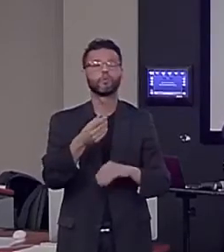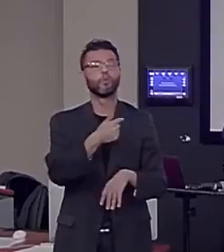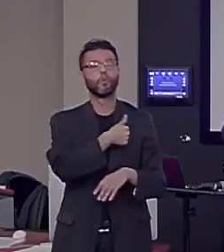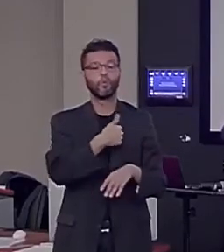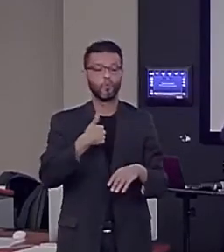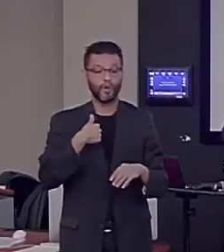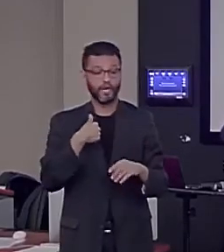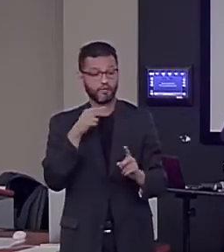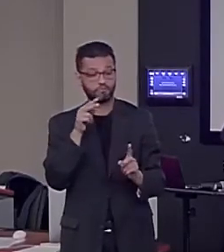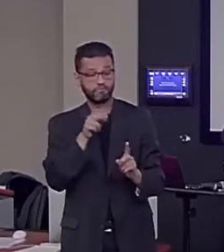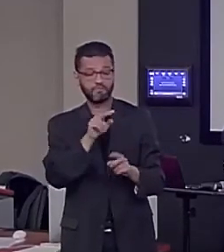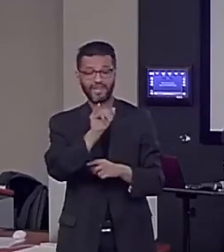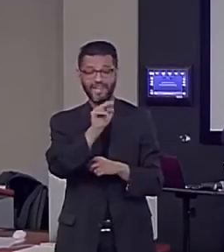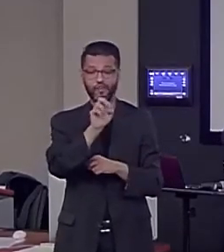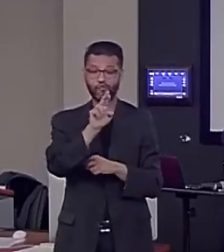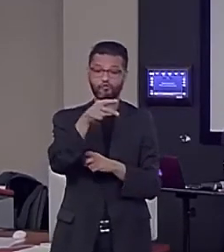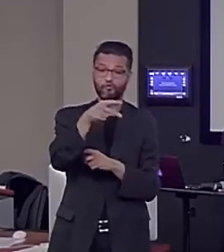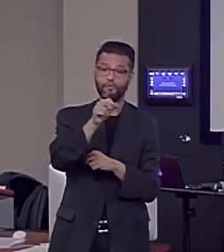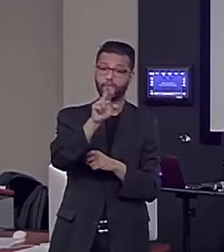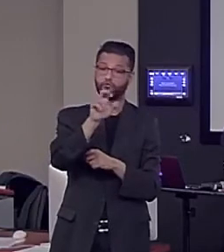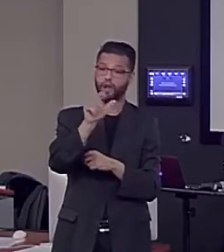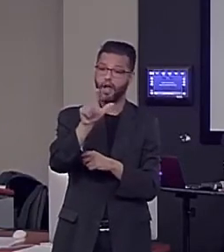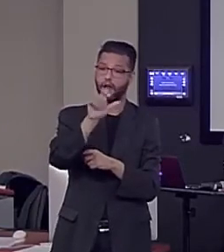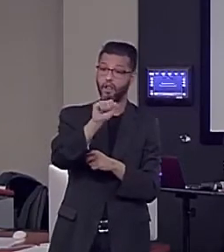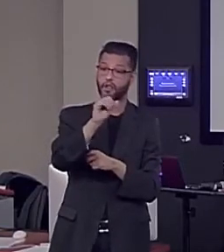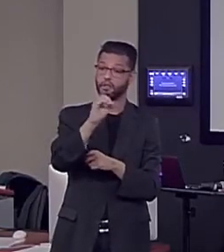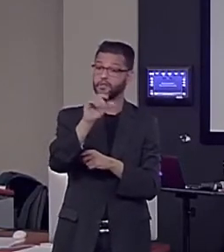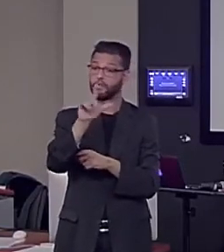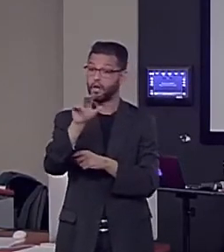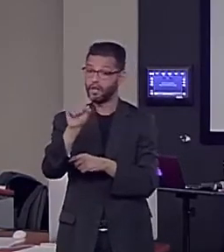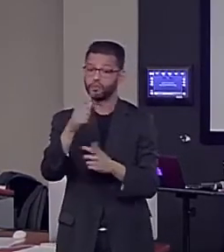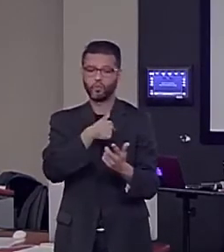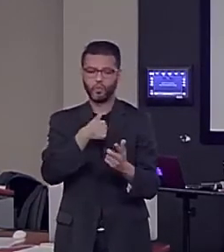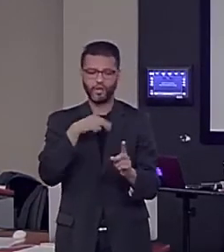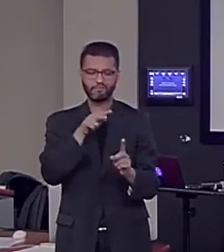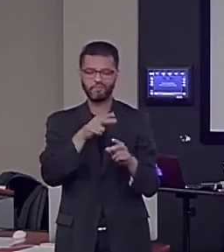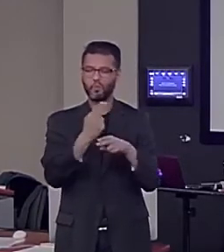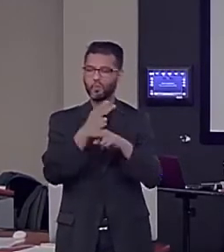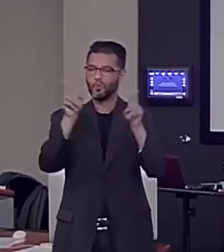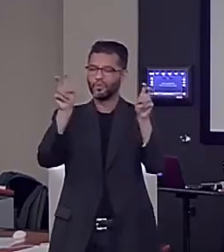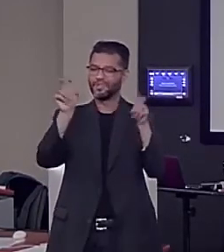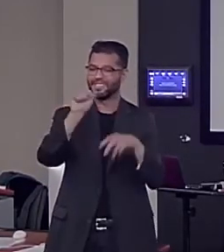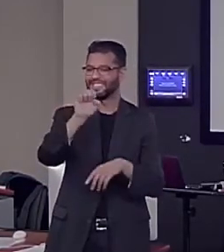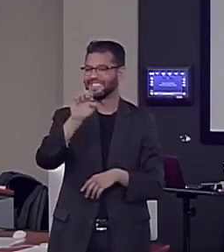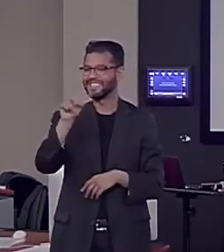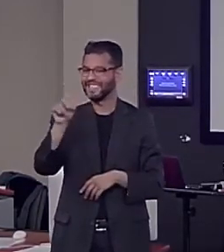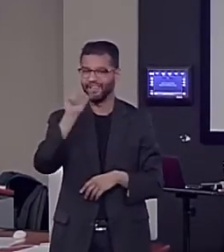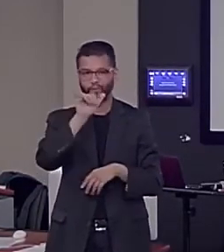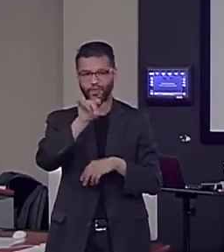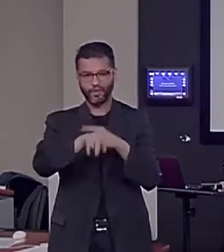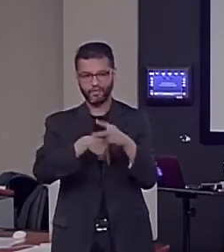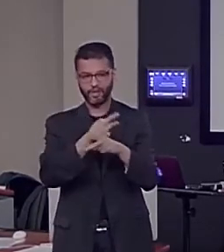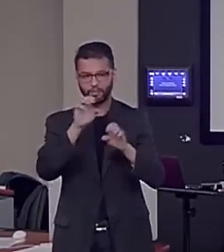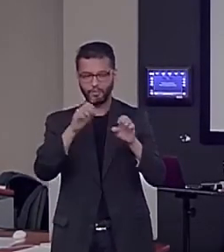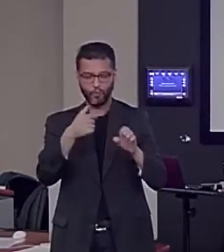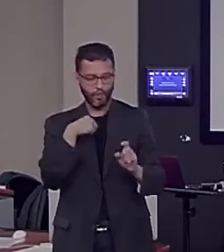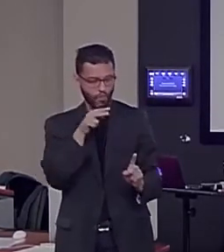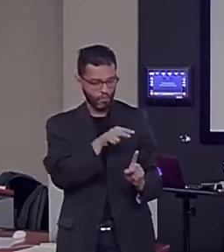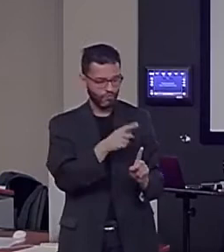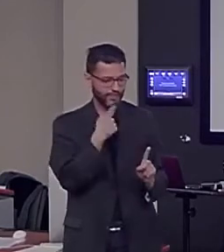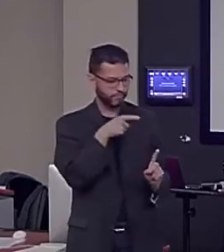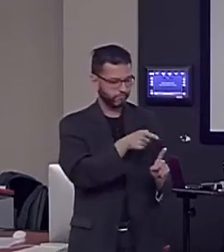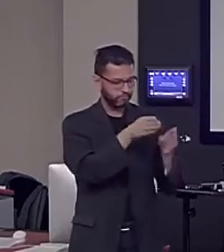intraparietal sulcus and use that as a seed in this kind of connectivity analysis. So we say, in a blind person, what is